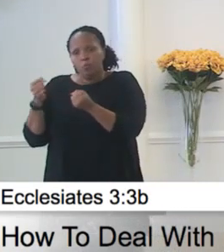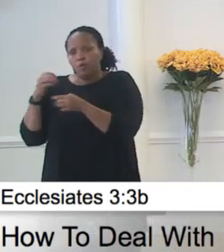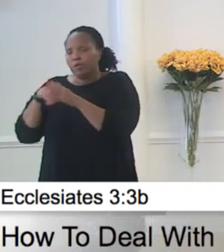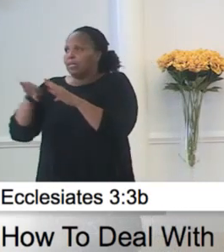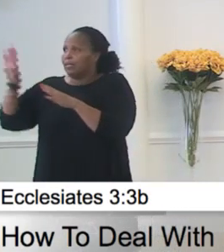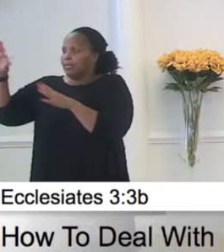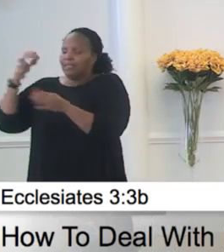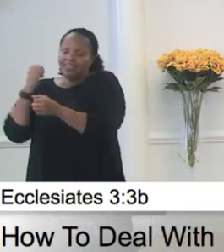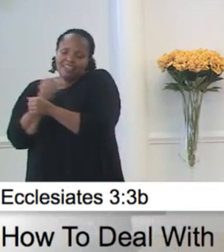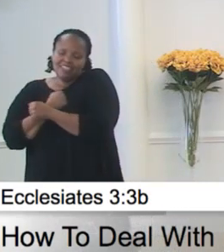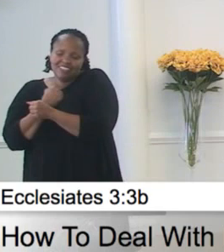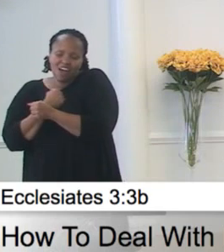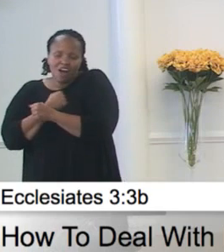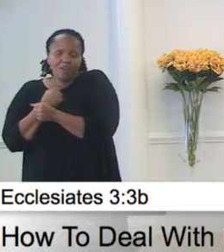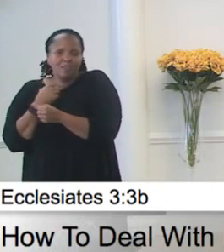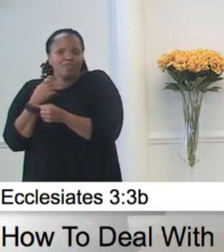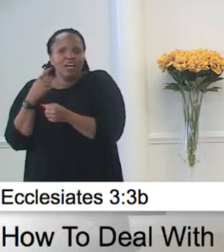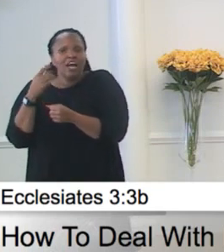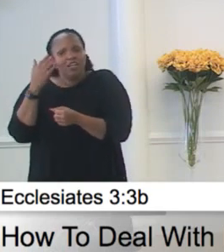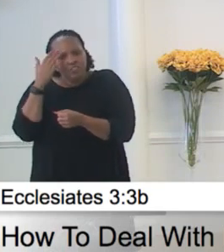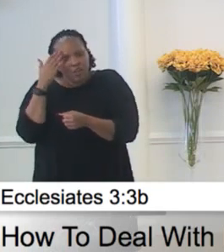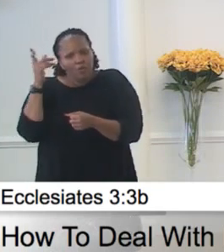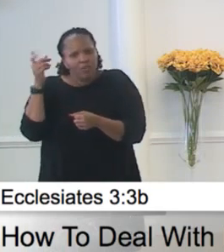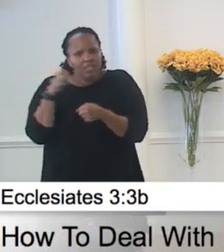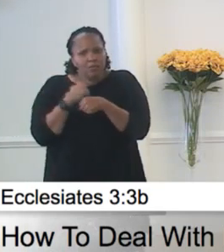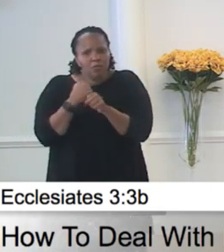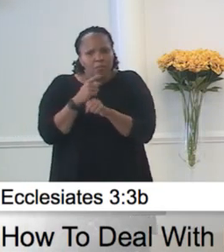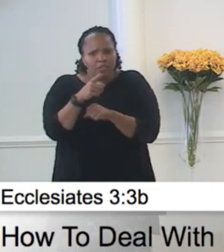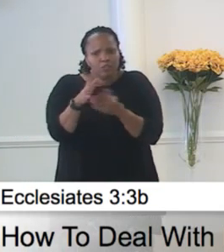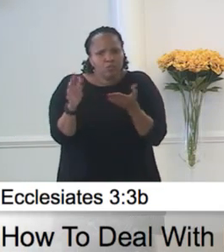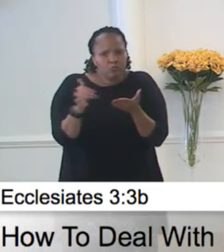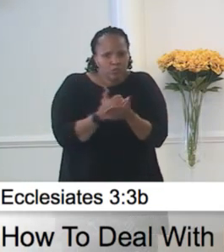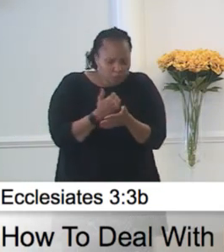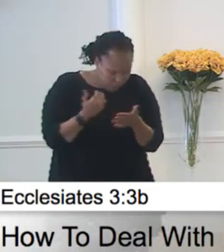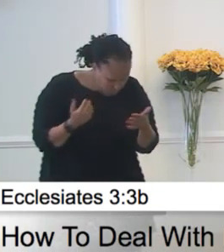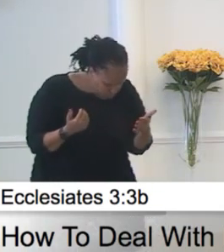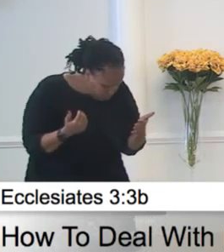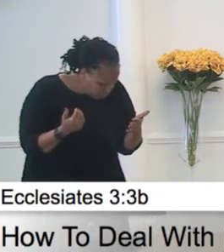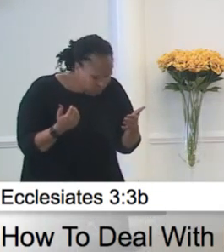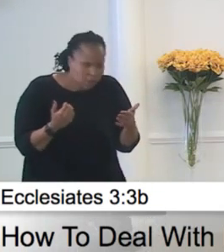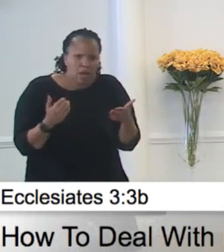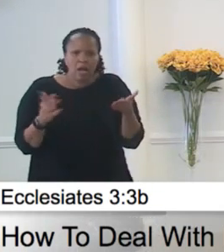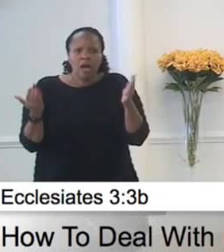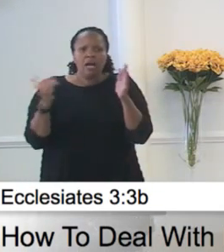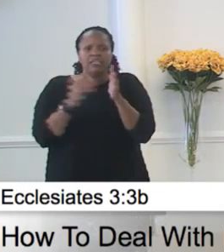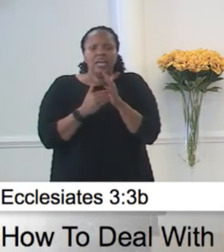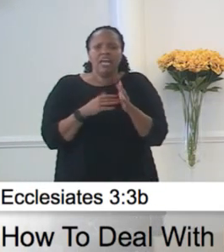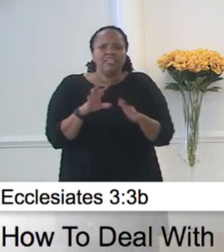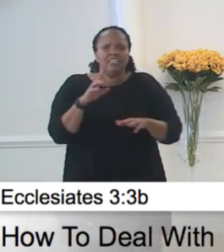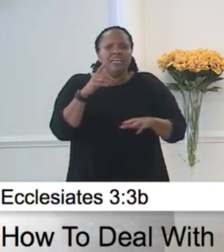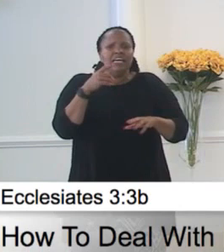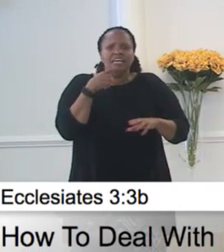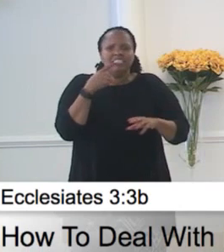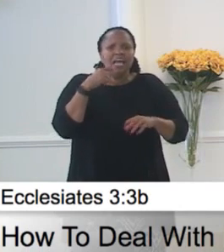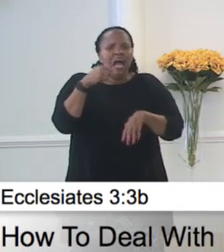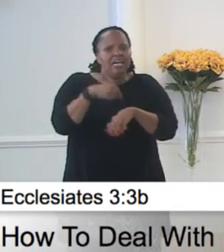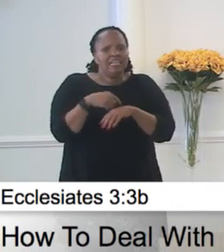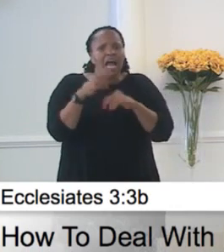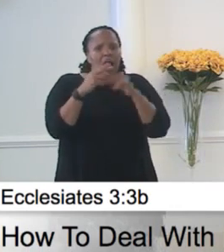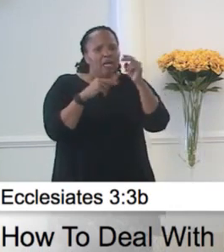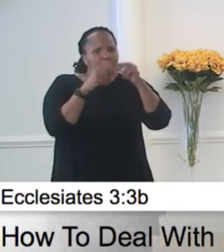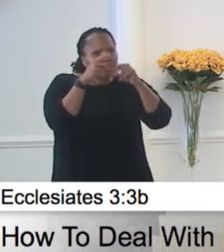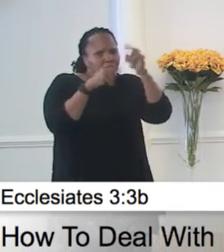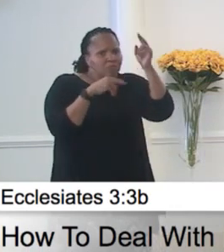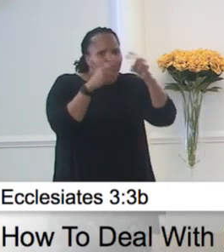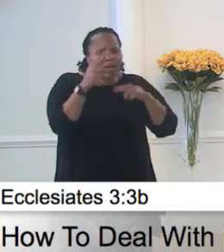Now, as a child of God, I can look for revival at the ending. Because he didn't say a time to build up. Then I have to look